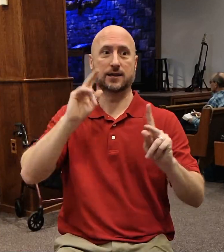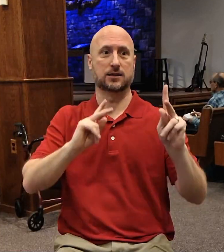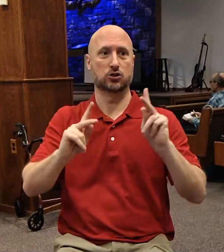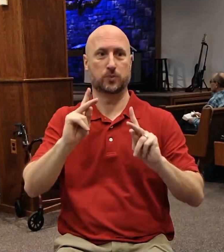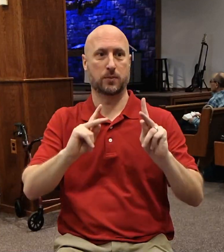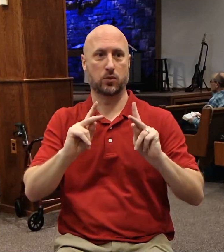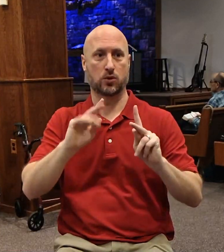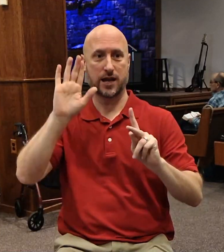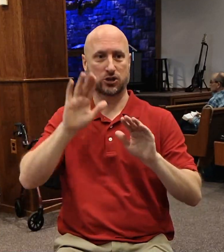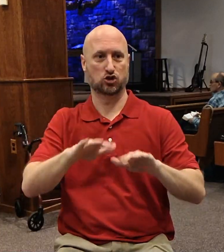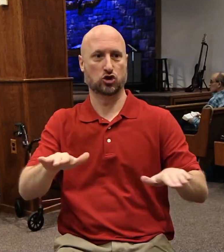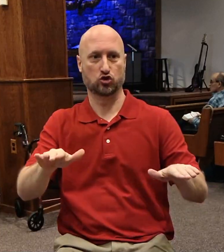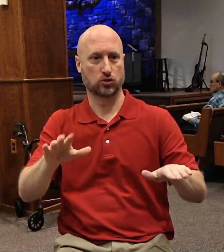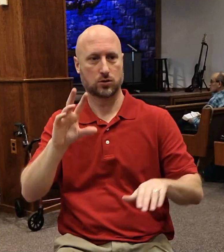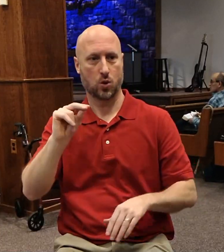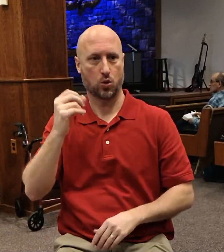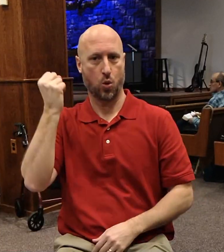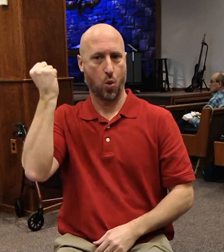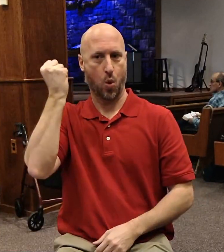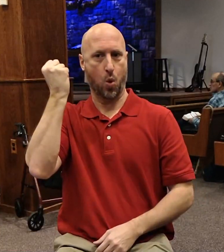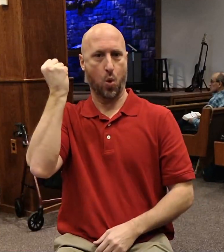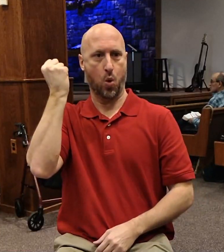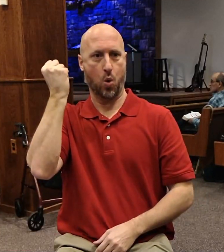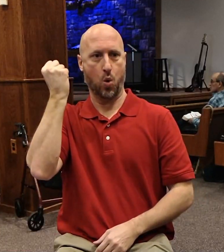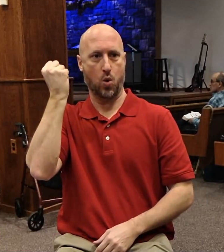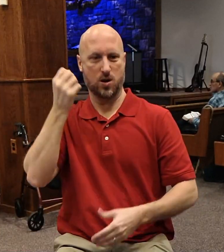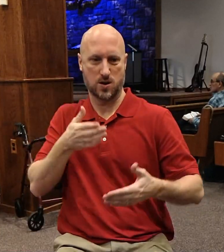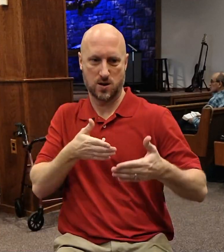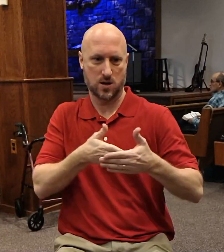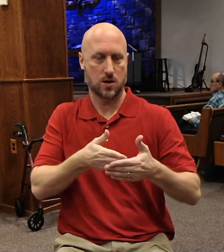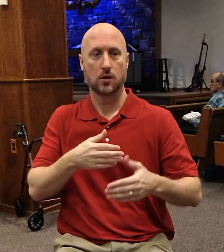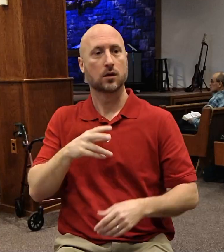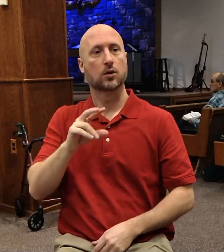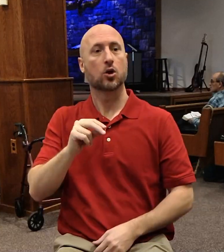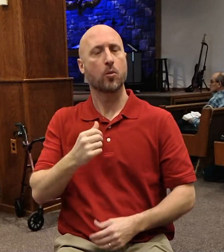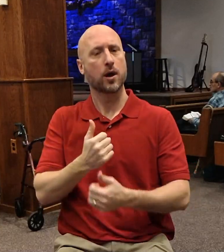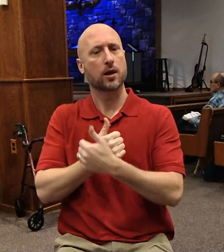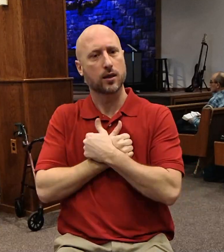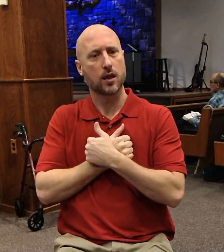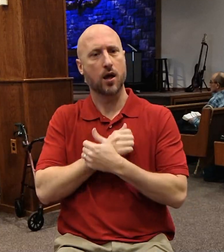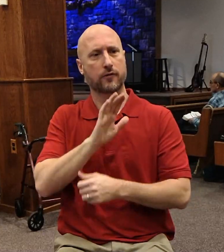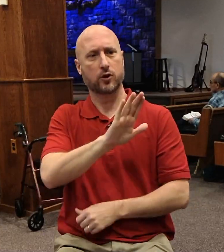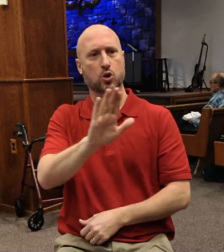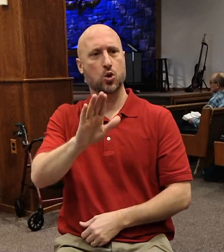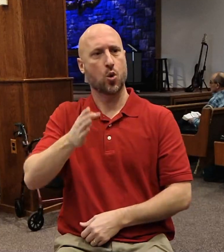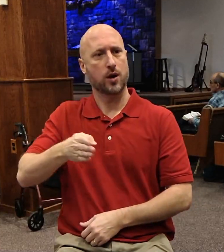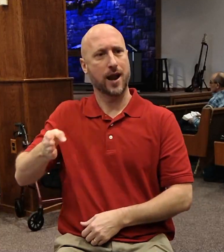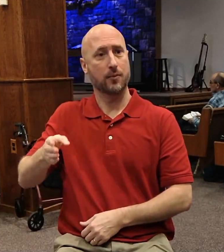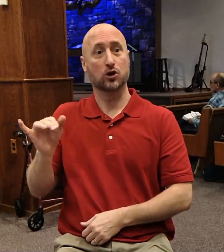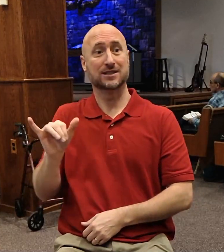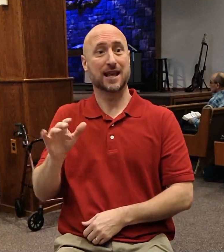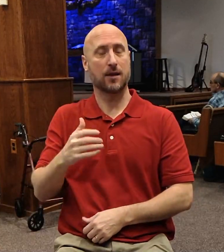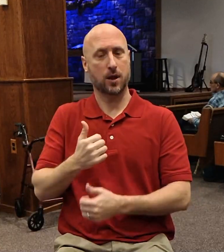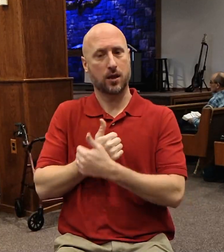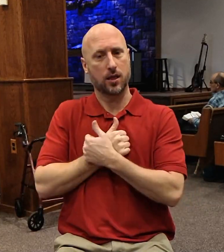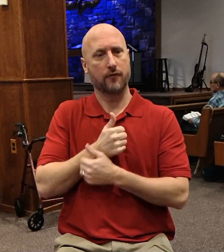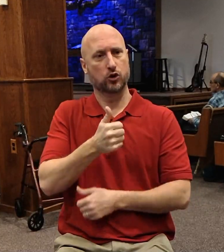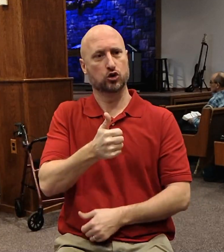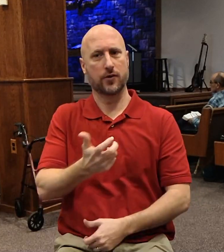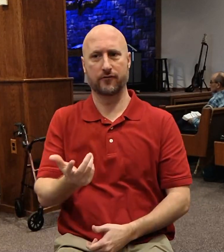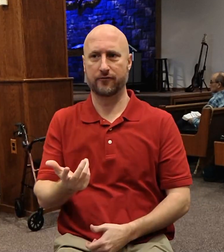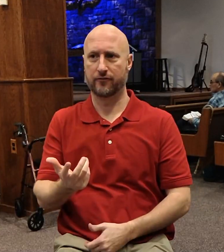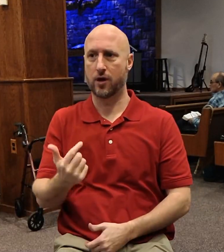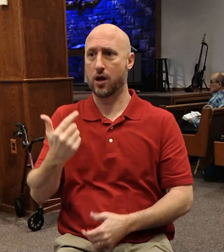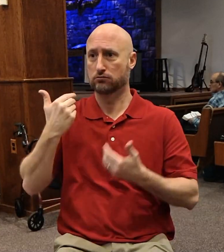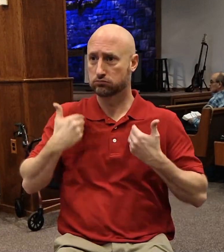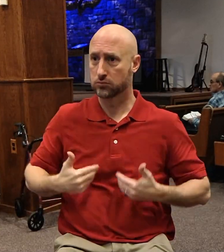but thou shalt love thy neighbor as thyself. I am the Lord. There it says, in the